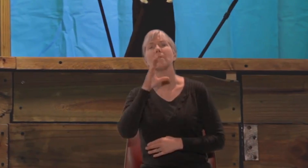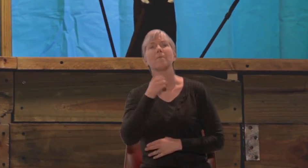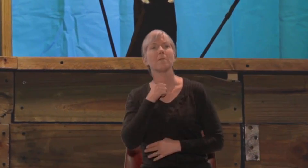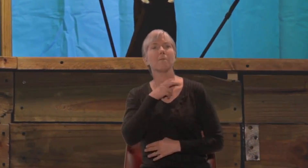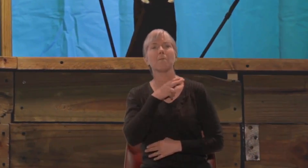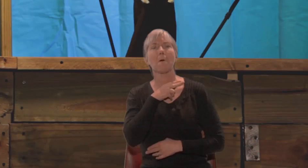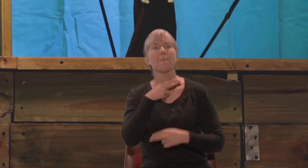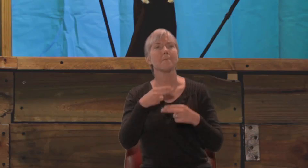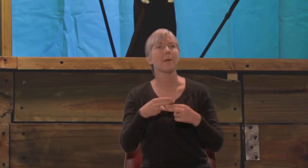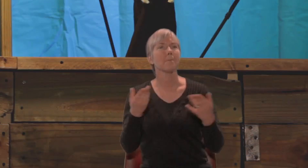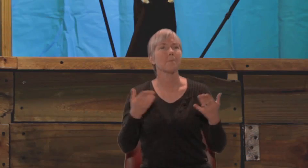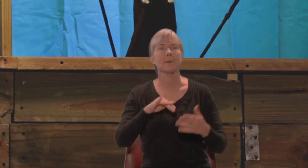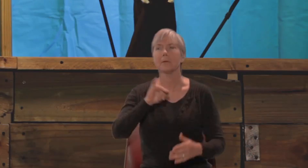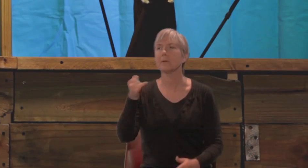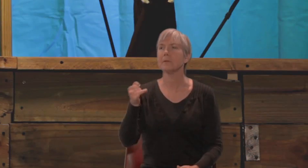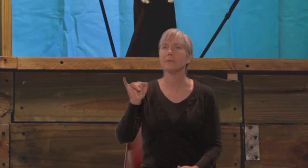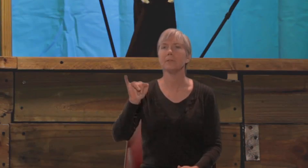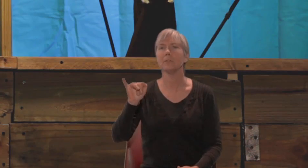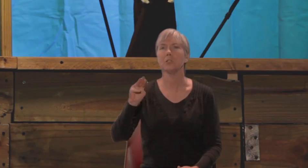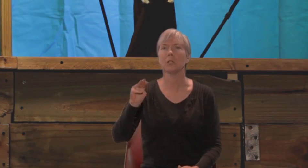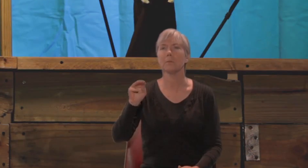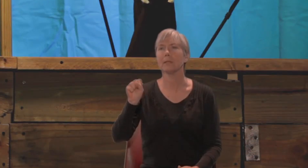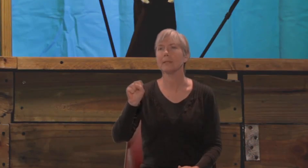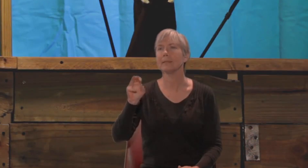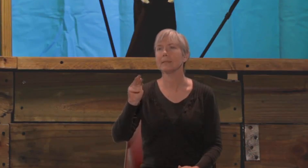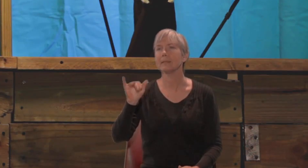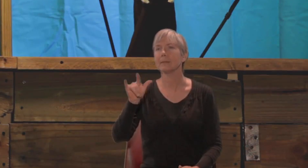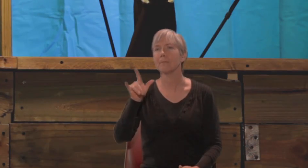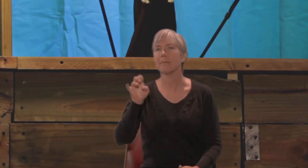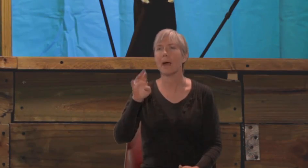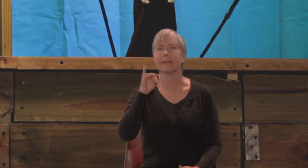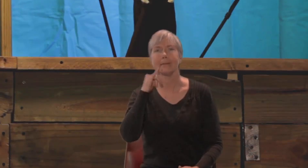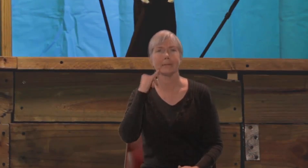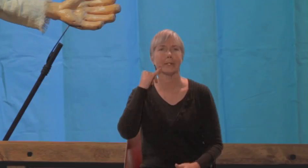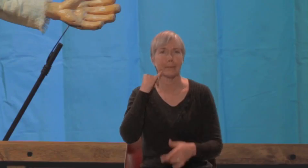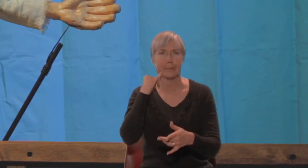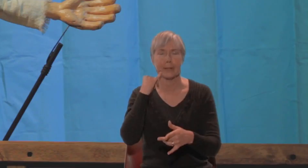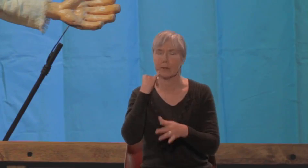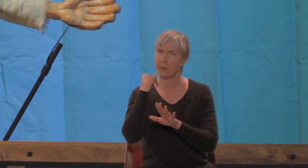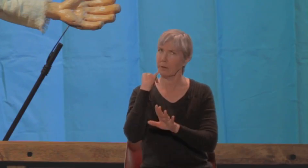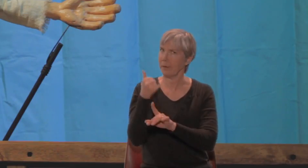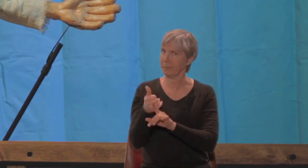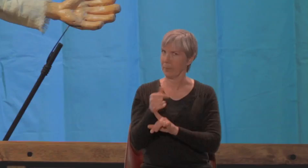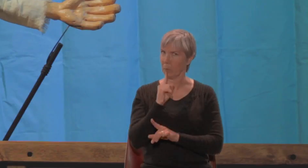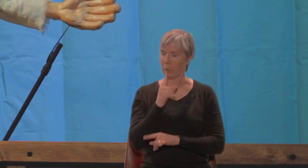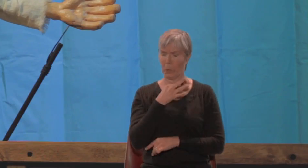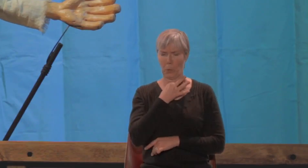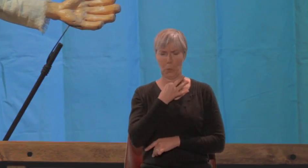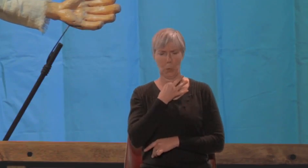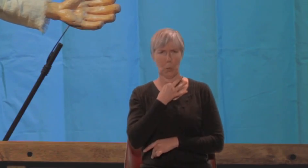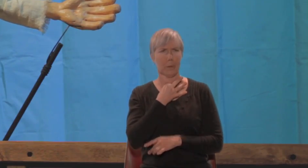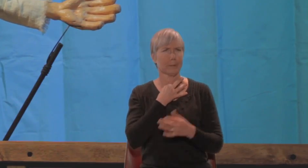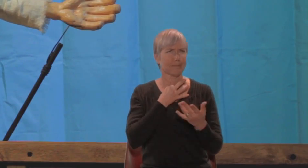Jim Smiley, the most curious man you ever did meet. Jim Smiley would